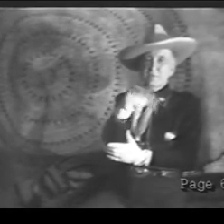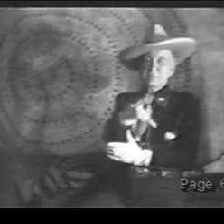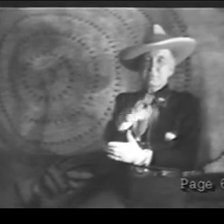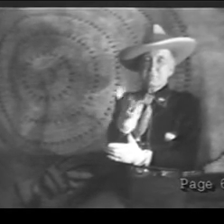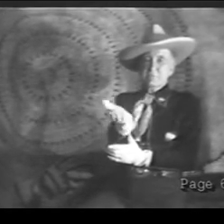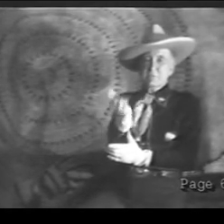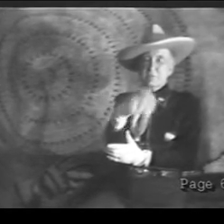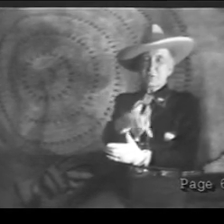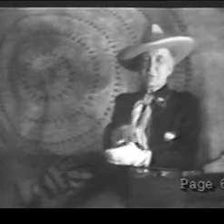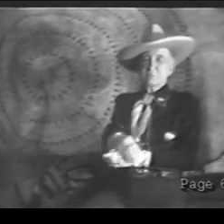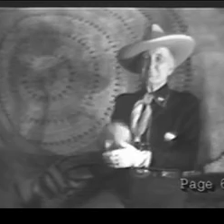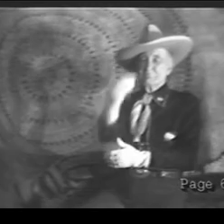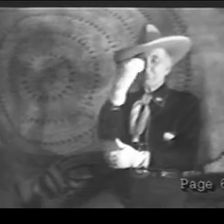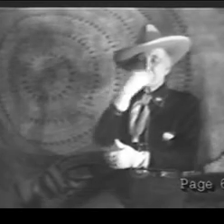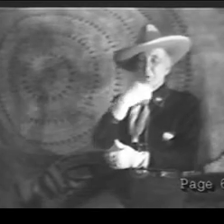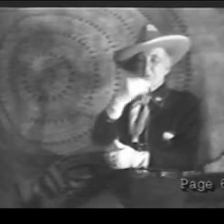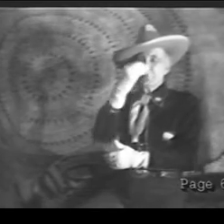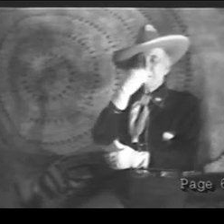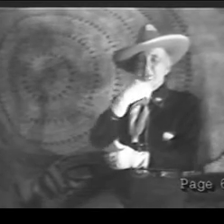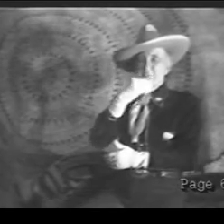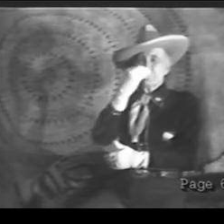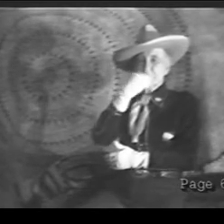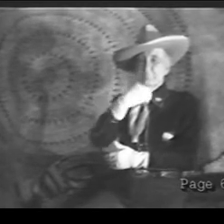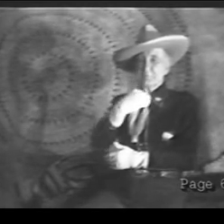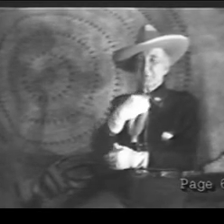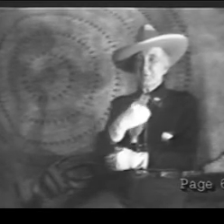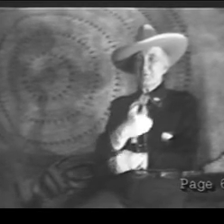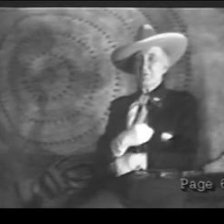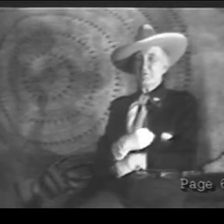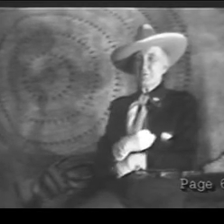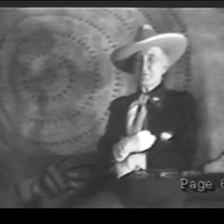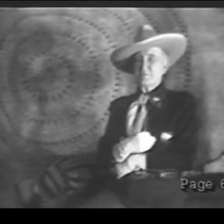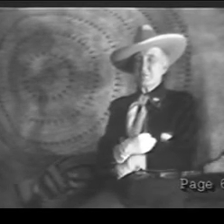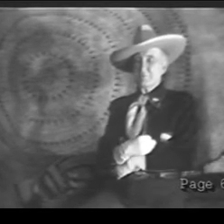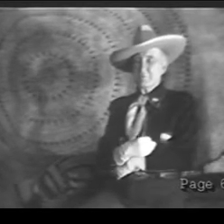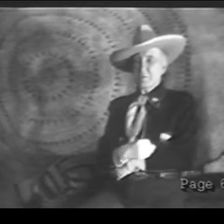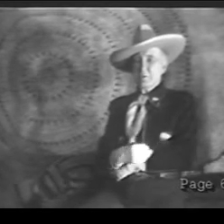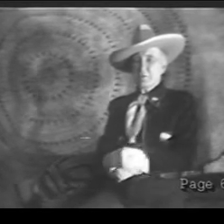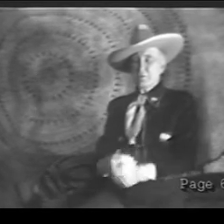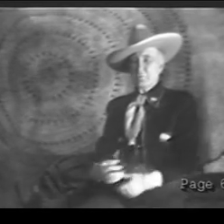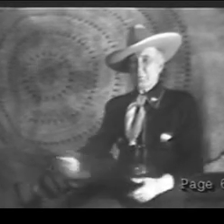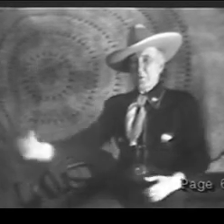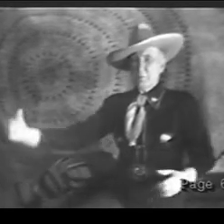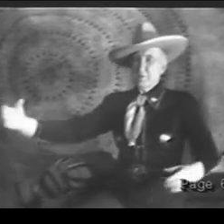fire and cook it. And you eat it. And if you have a feast, you bring people